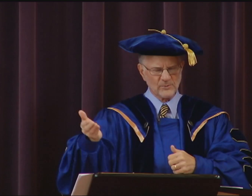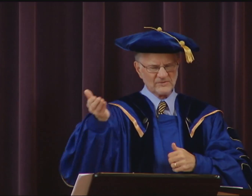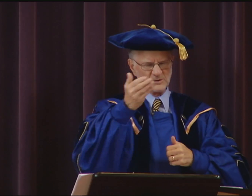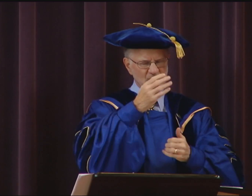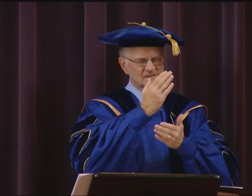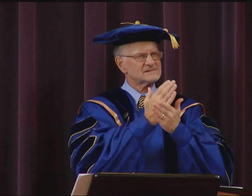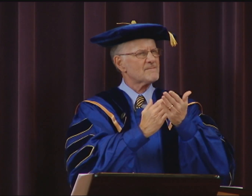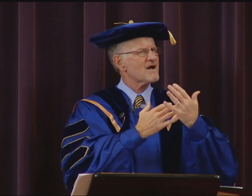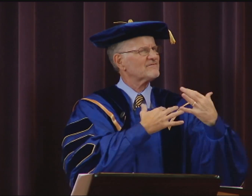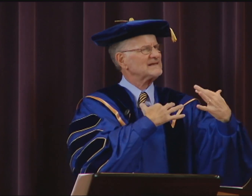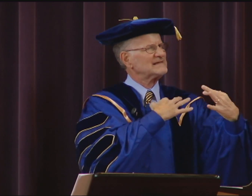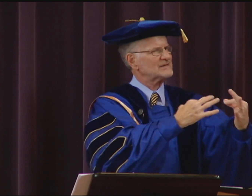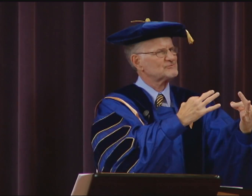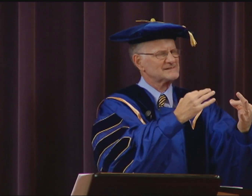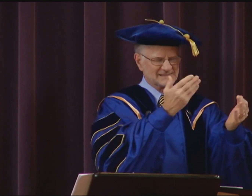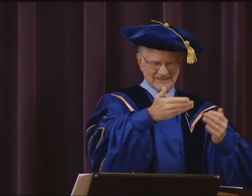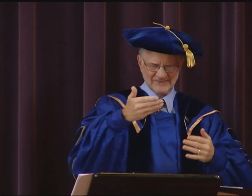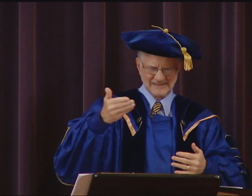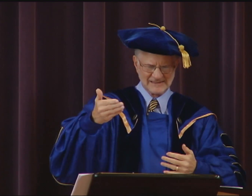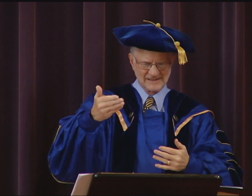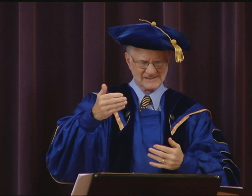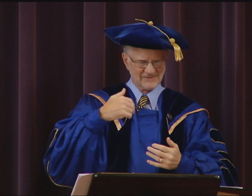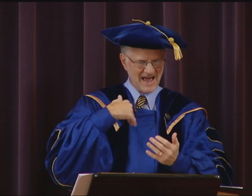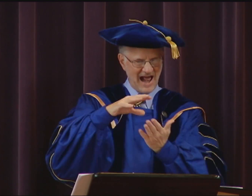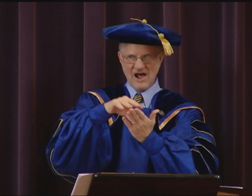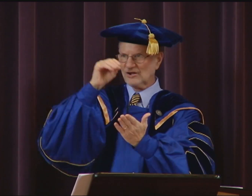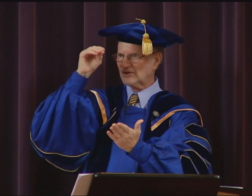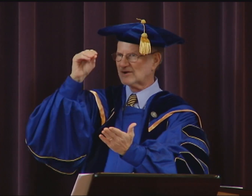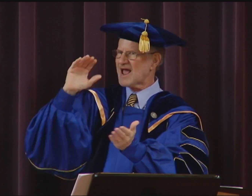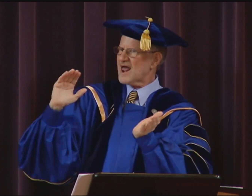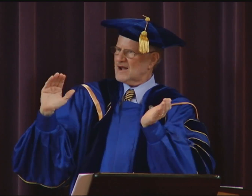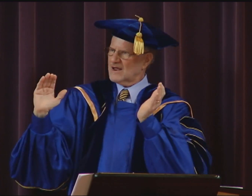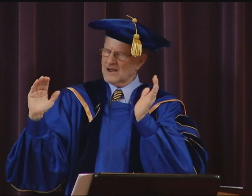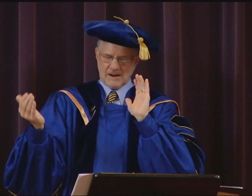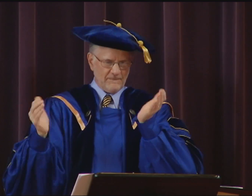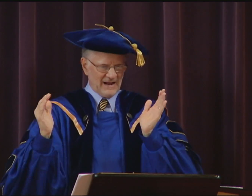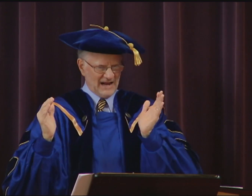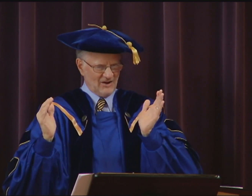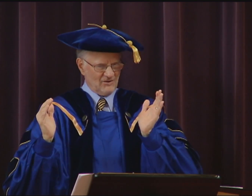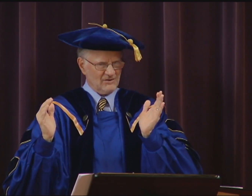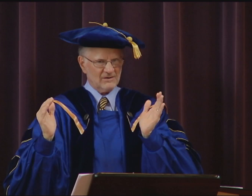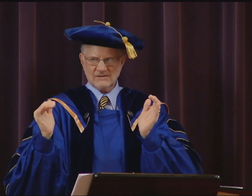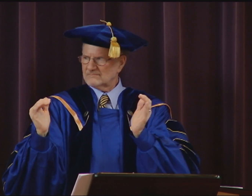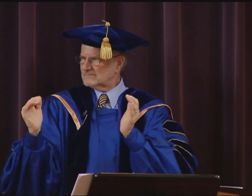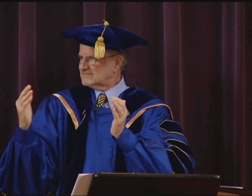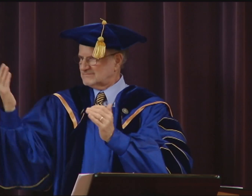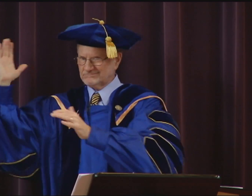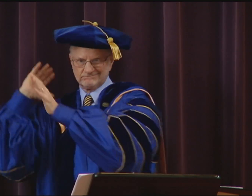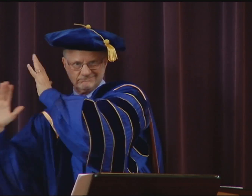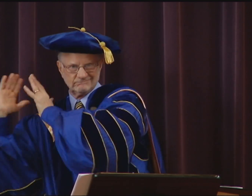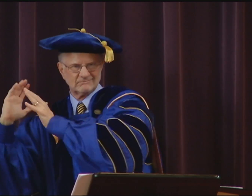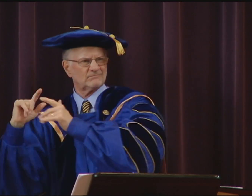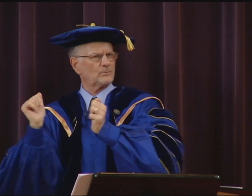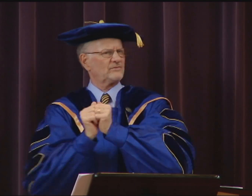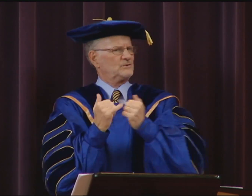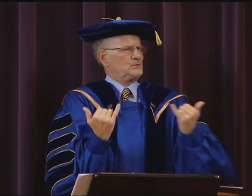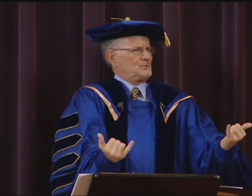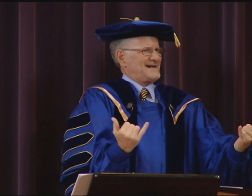I'd like to step back in time and share with you some of the interesting things I've learned and then compare